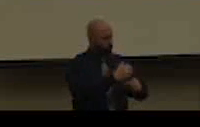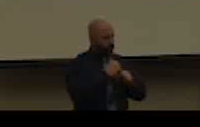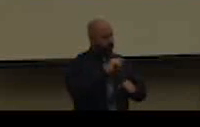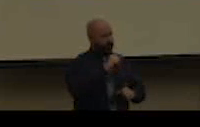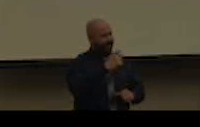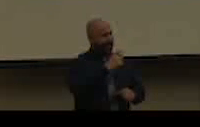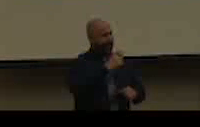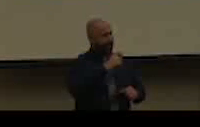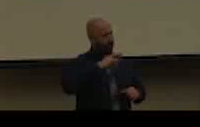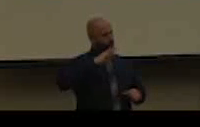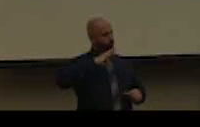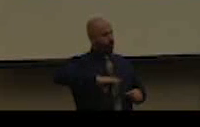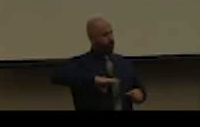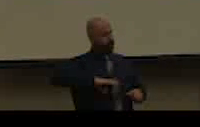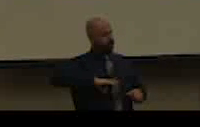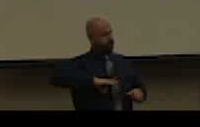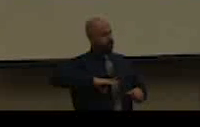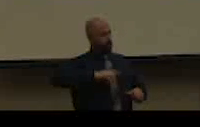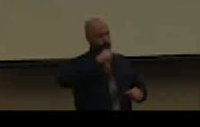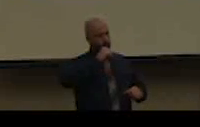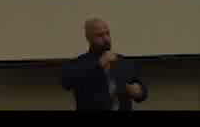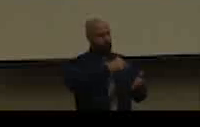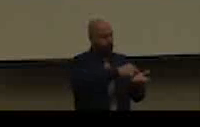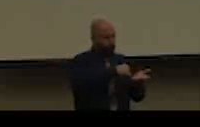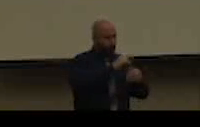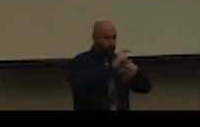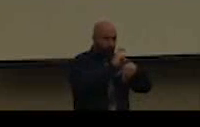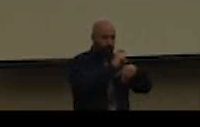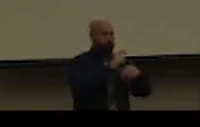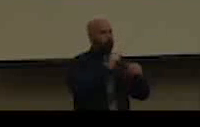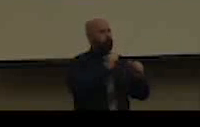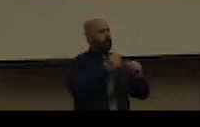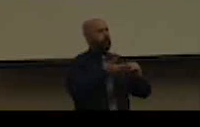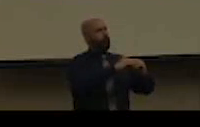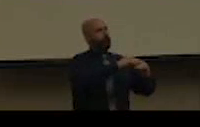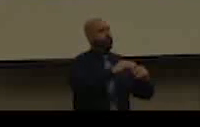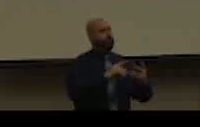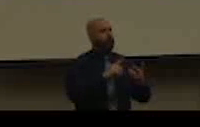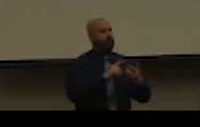with curriculum supplements to be able to provide better curriculum in class to class? Do